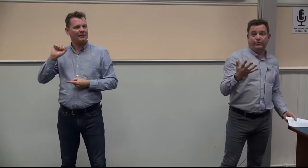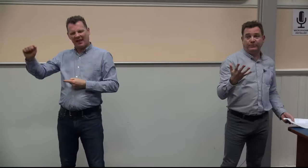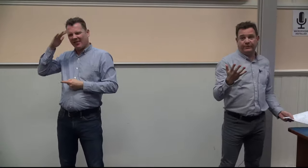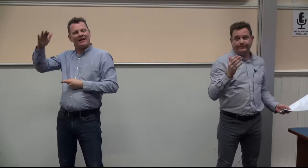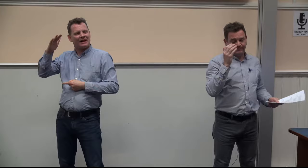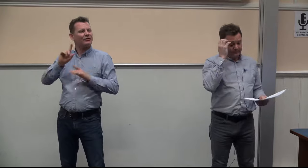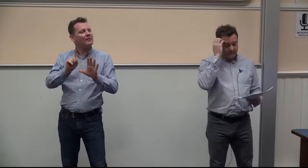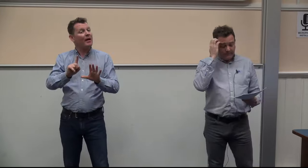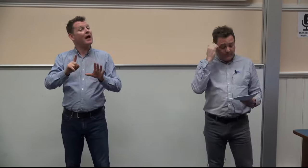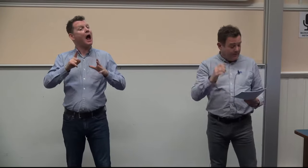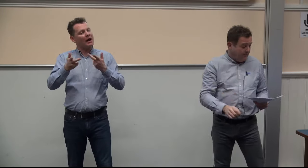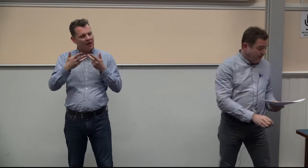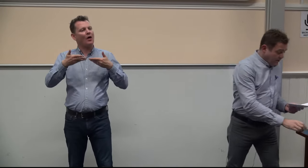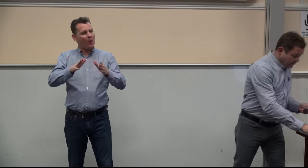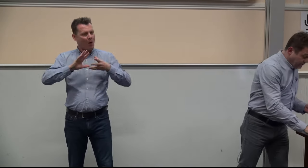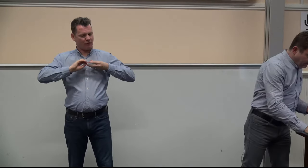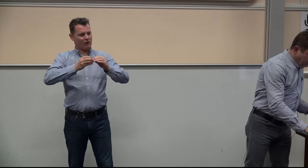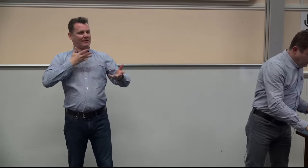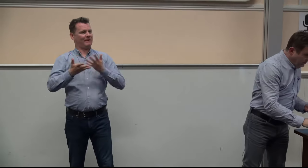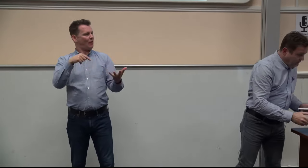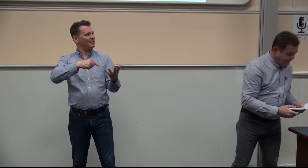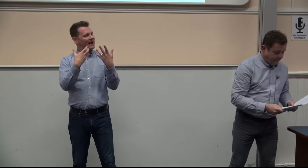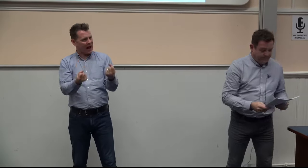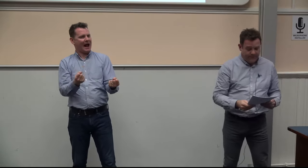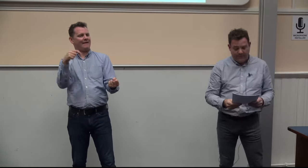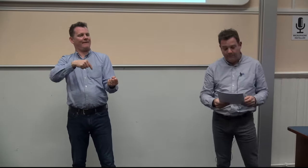a performance. So,